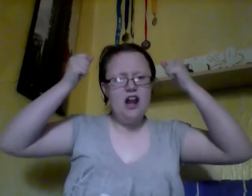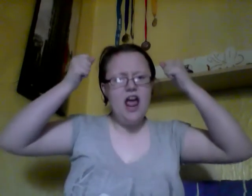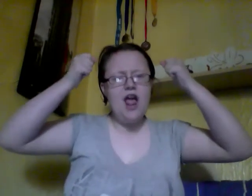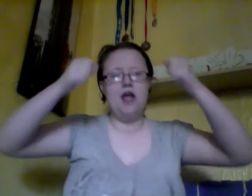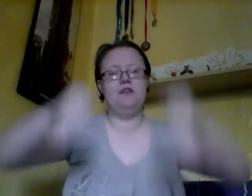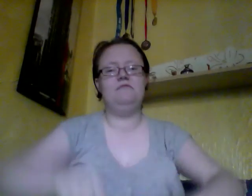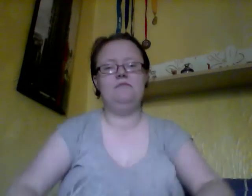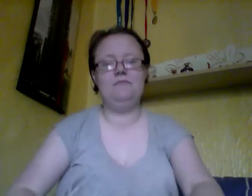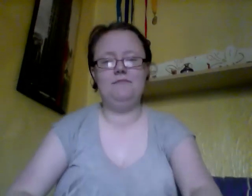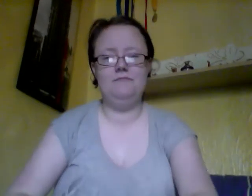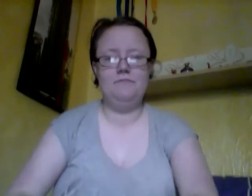Sherlock!